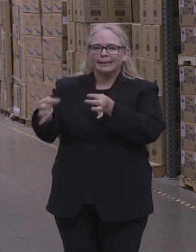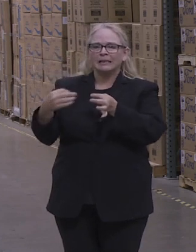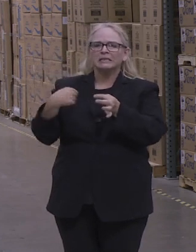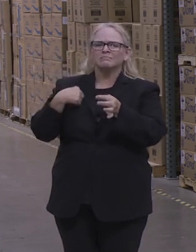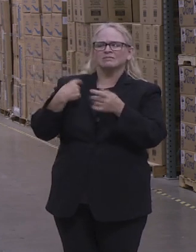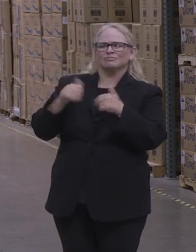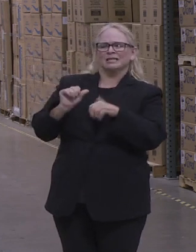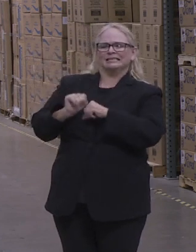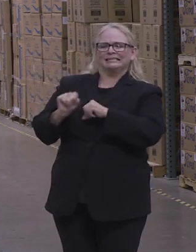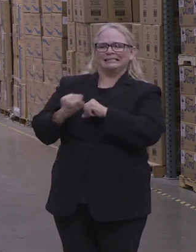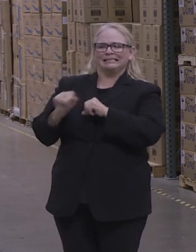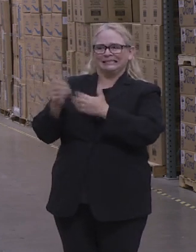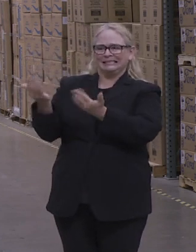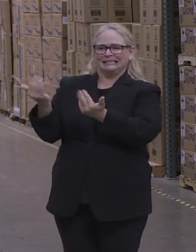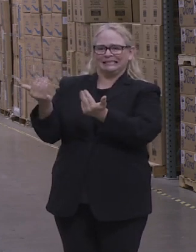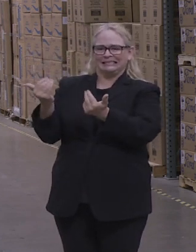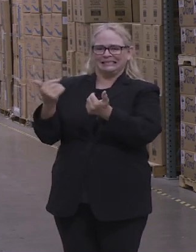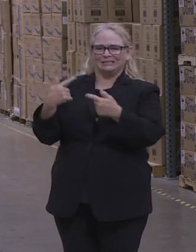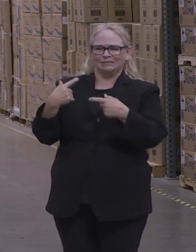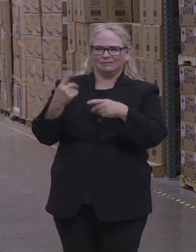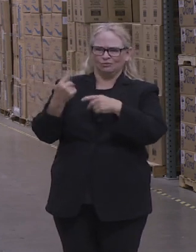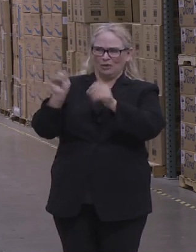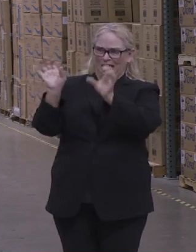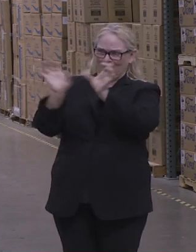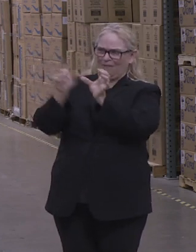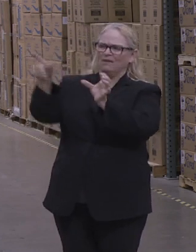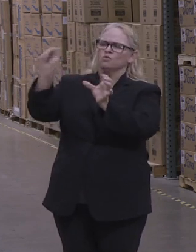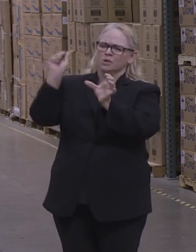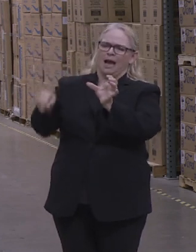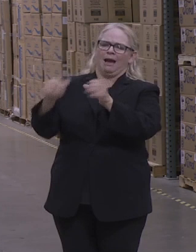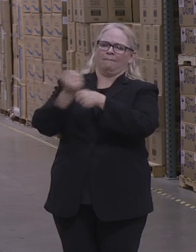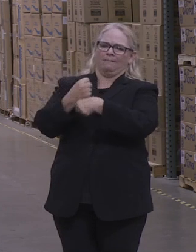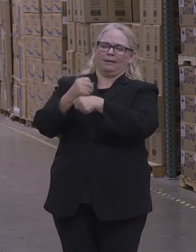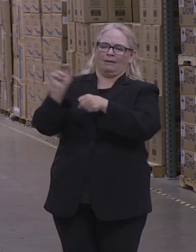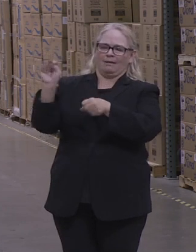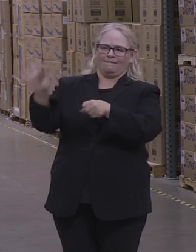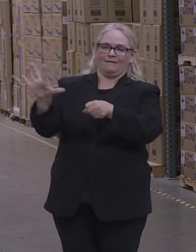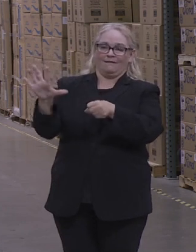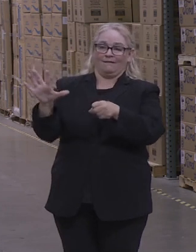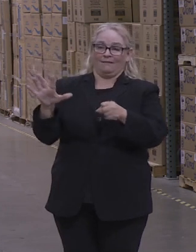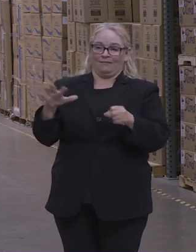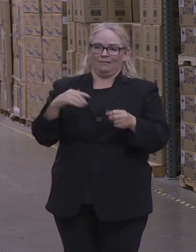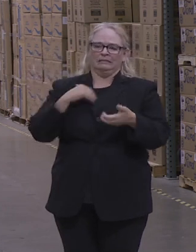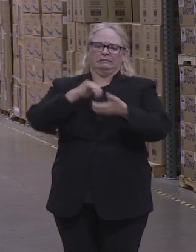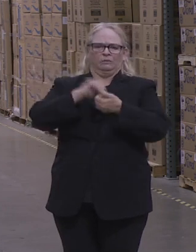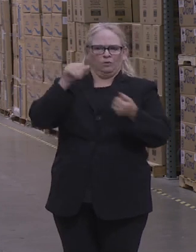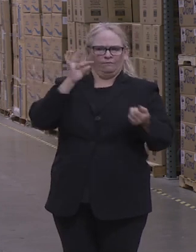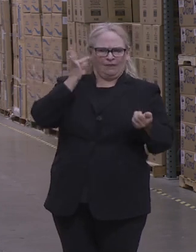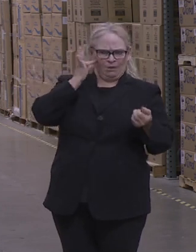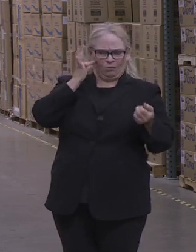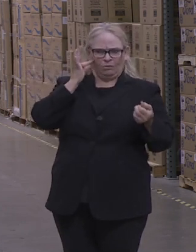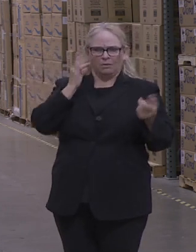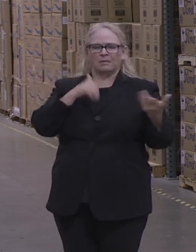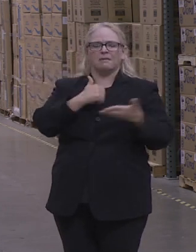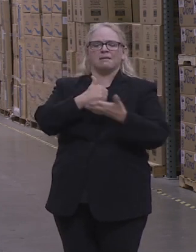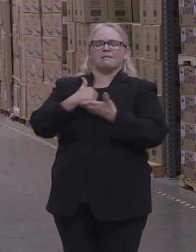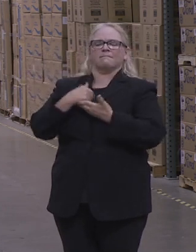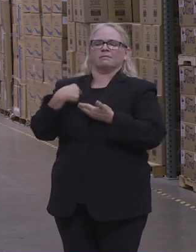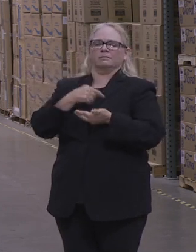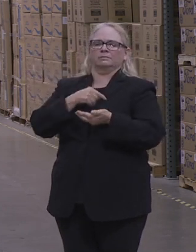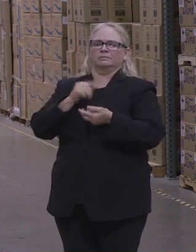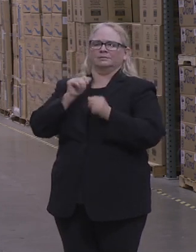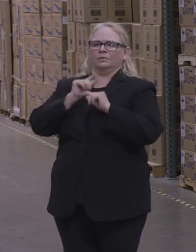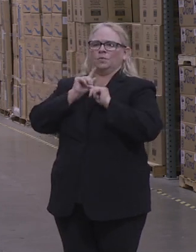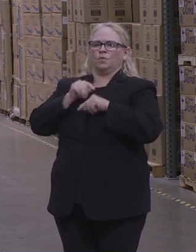of those certification issues with our federal partners, and as a consequence, we were able to procure those assets and